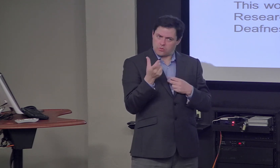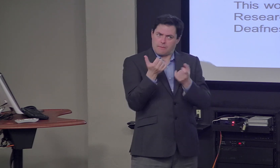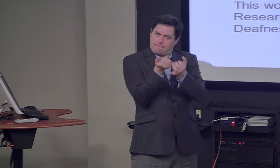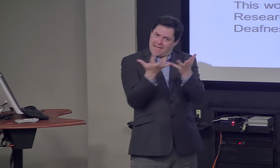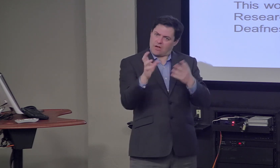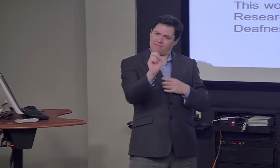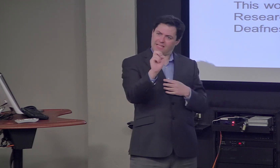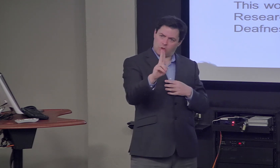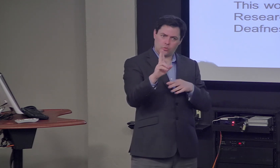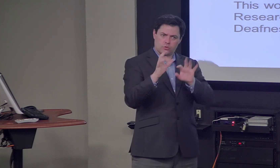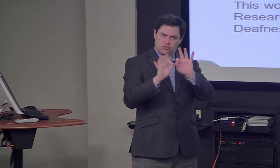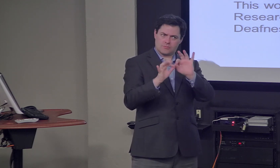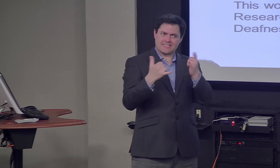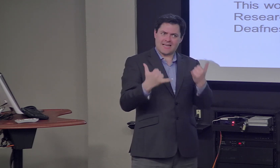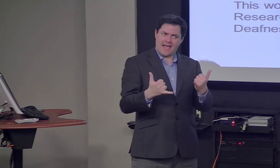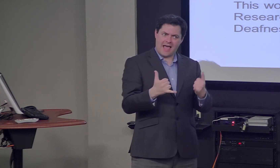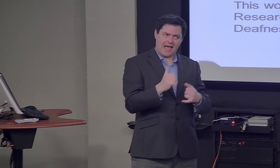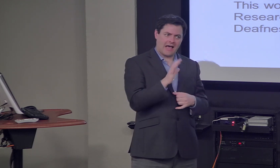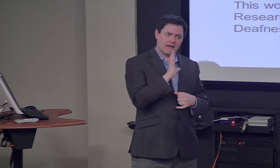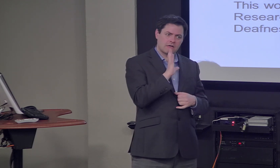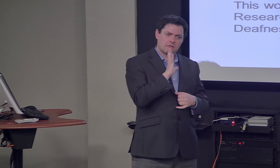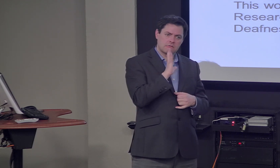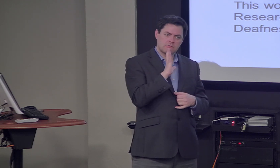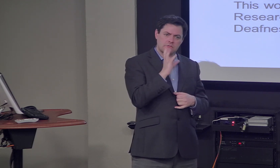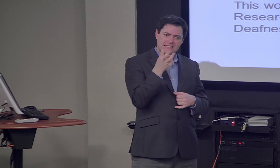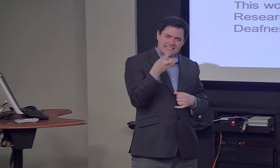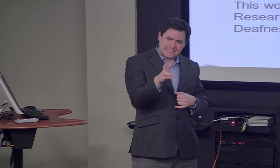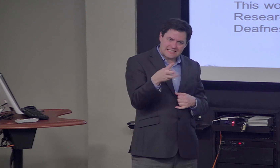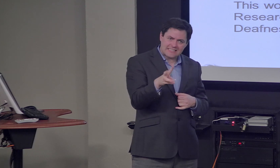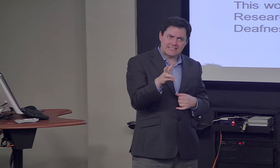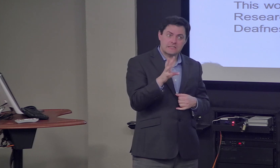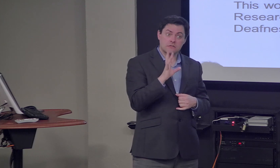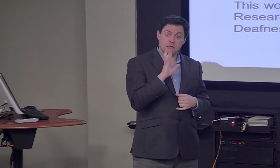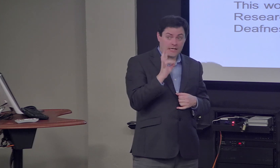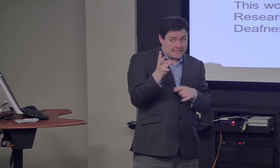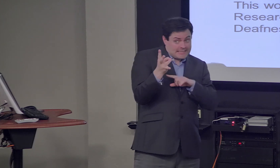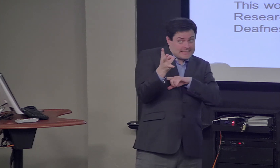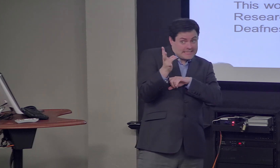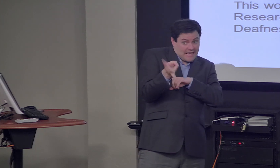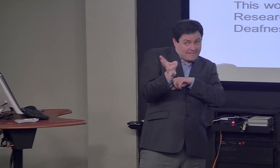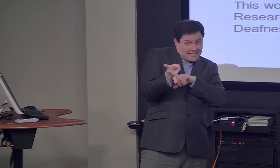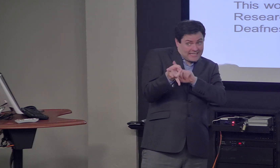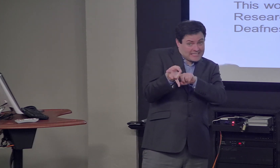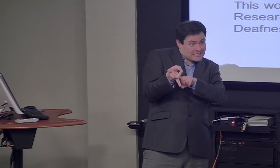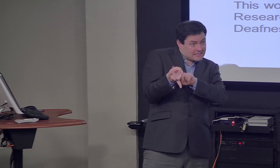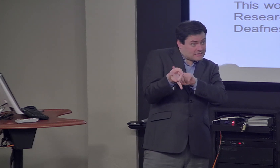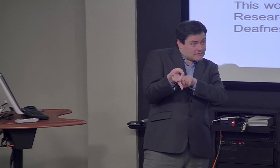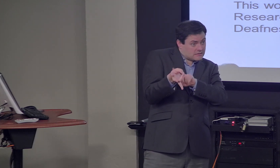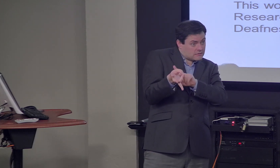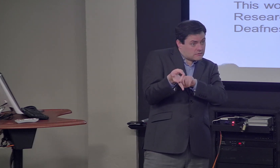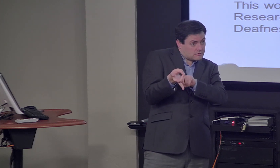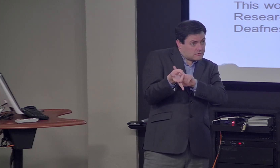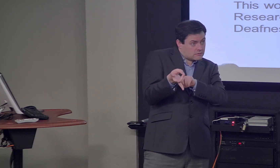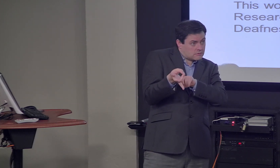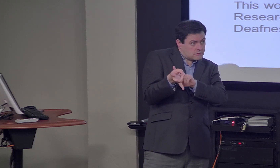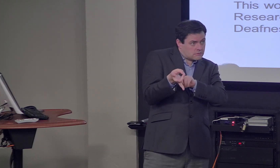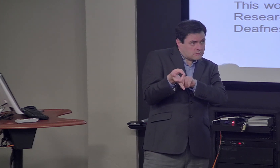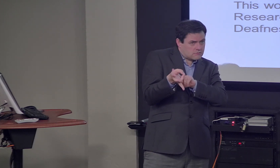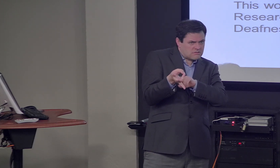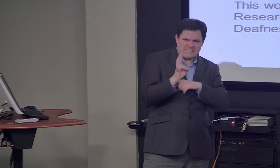it's fascinating for me to see how many of the EU interpreters are now reaching their 60s, even their 70s.